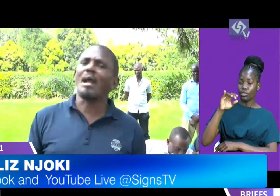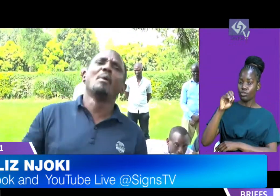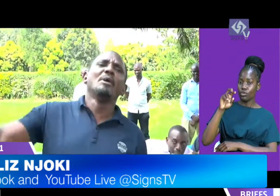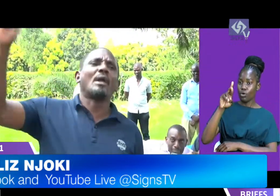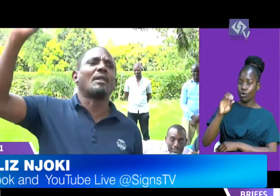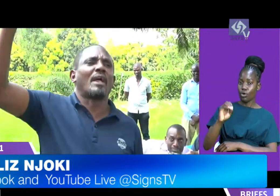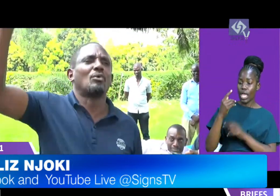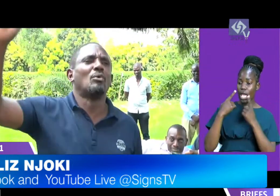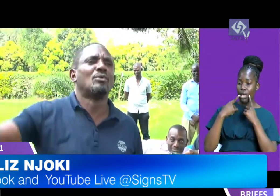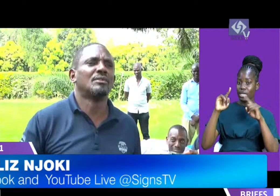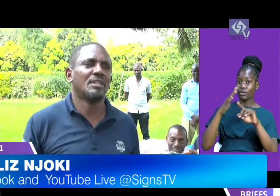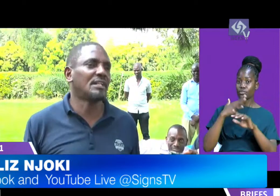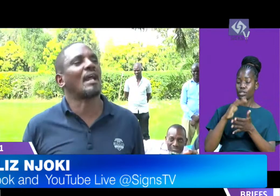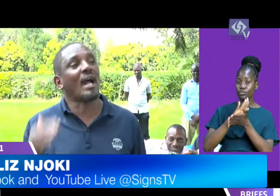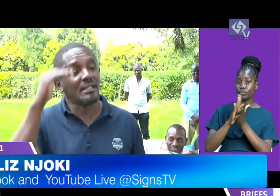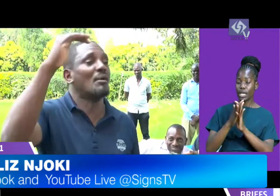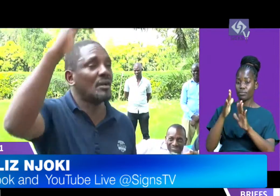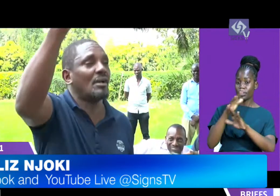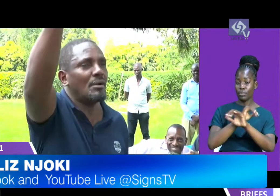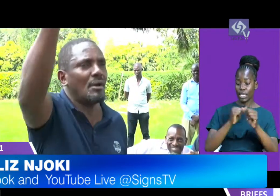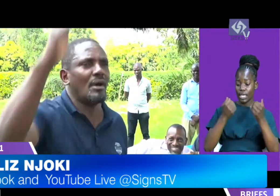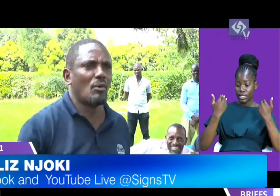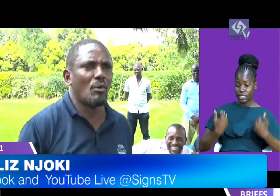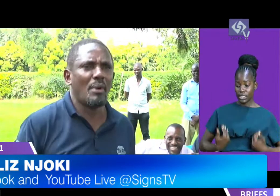mimi 2032 nitatangaza.